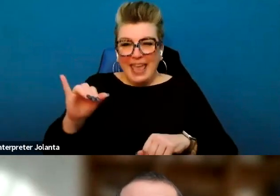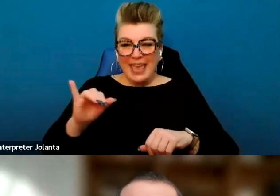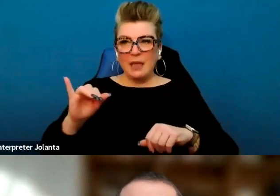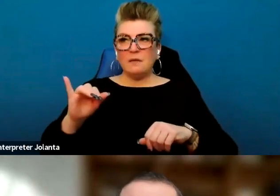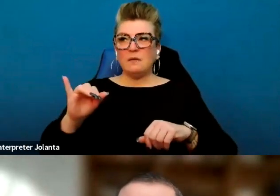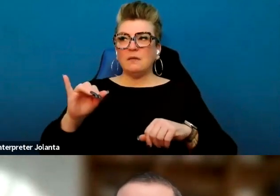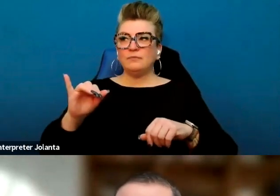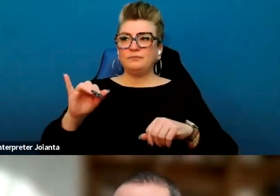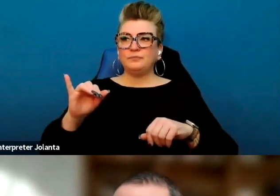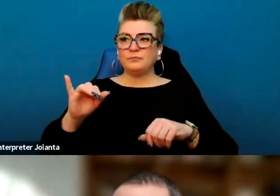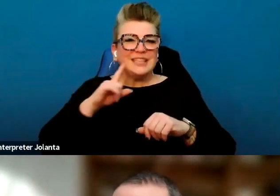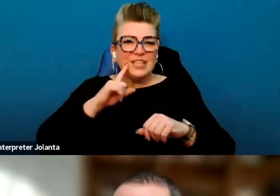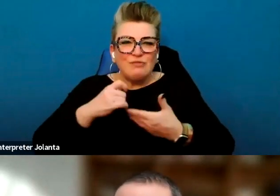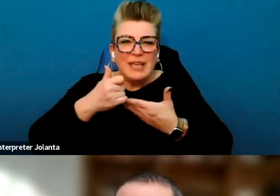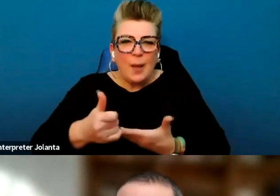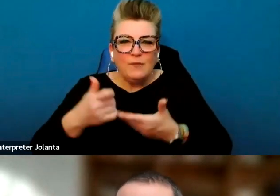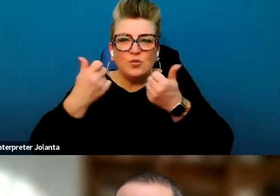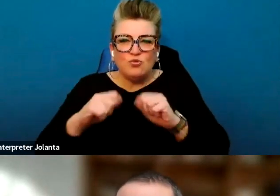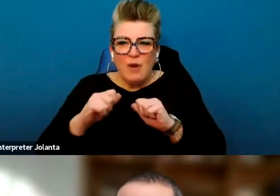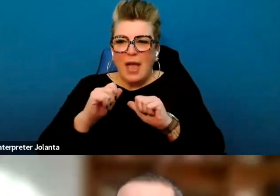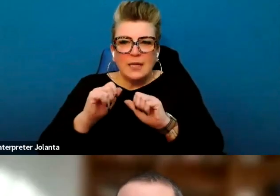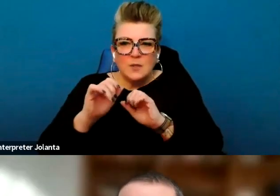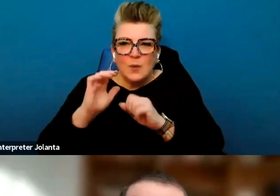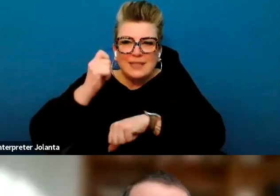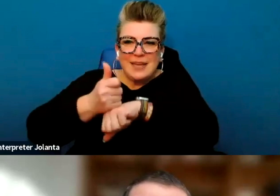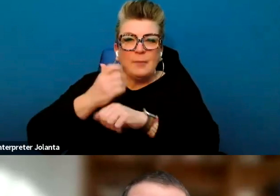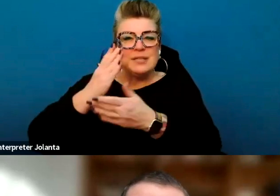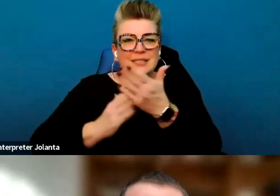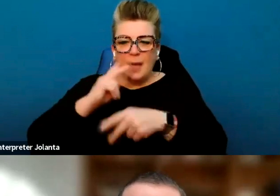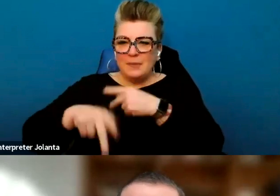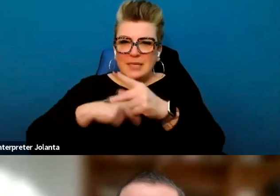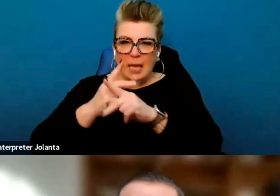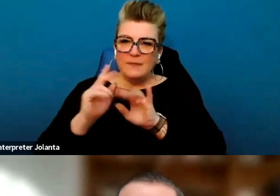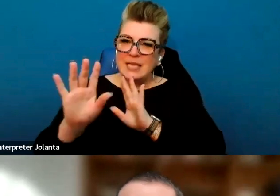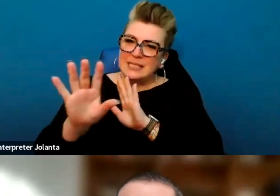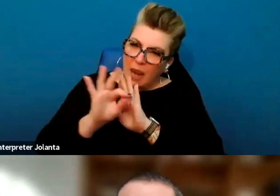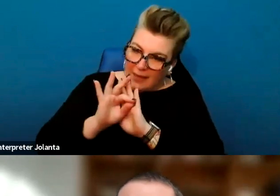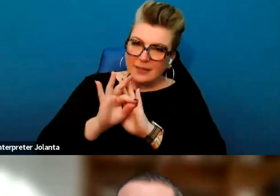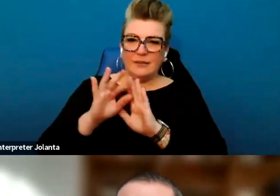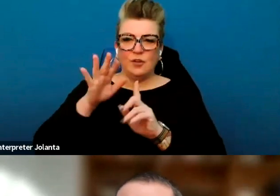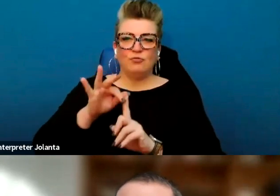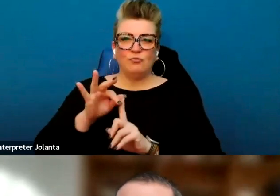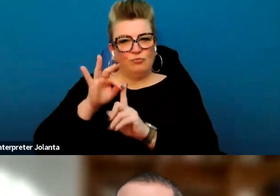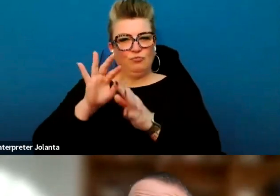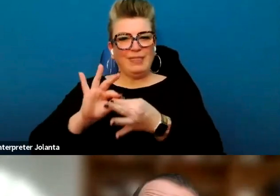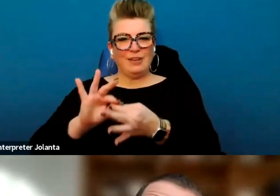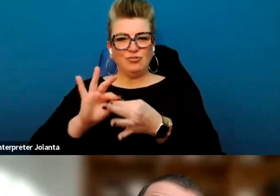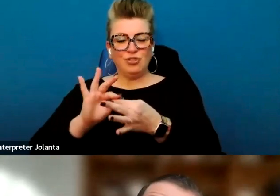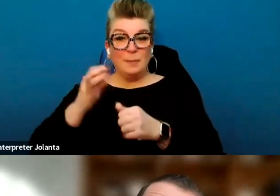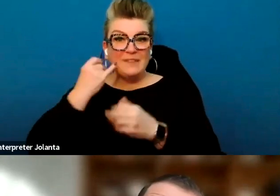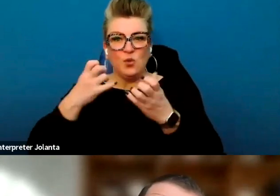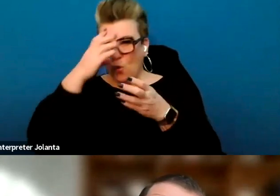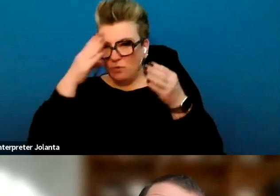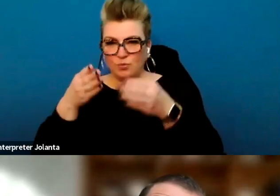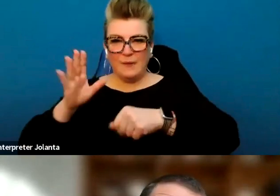like try to establish selective relationships somehow if ultimately you're interested in function. So we're also